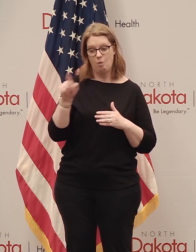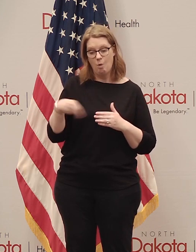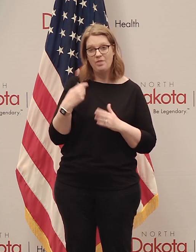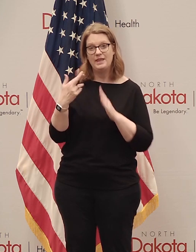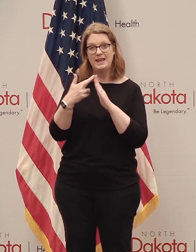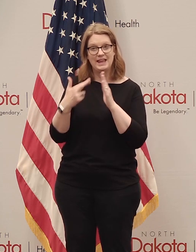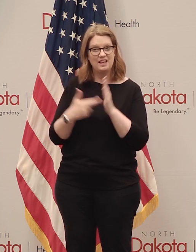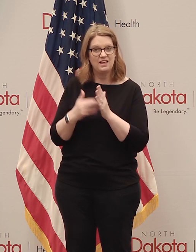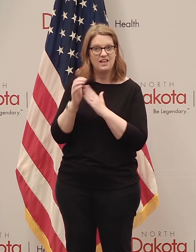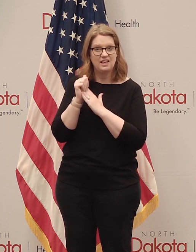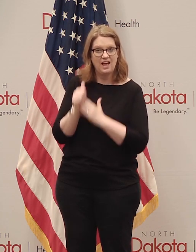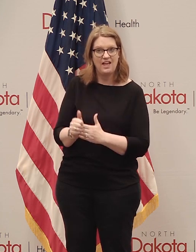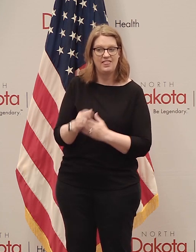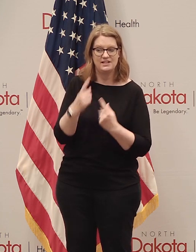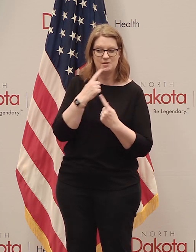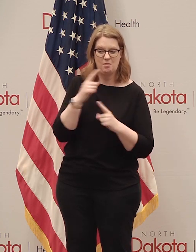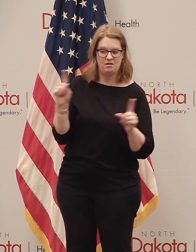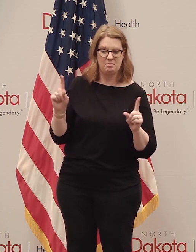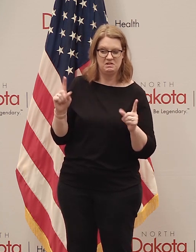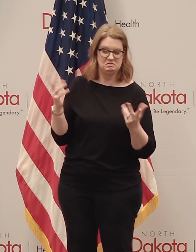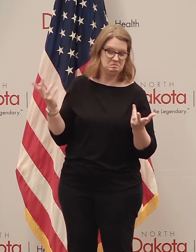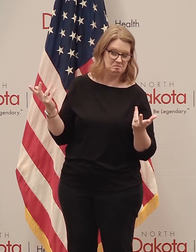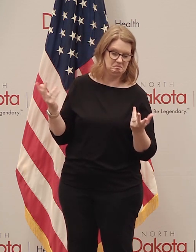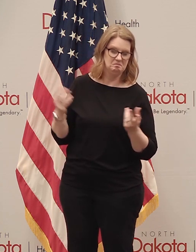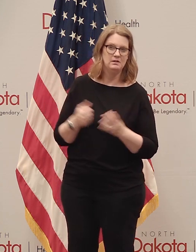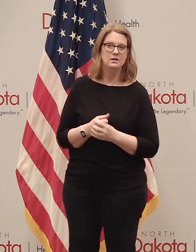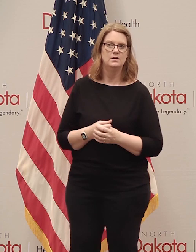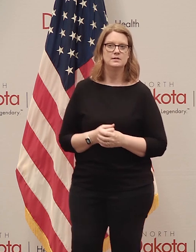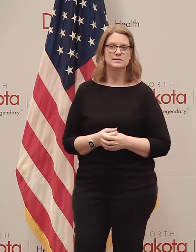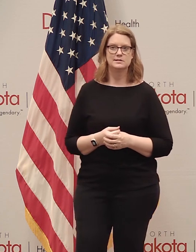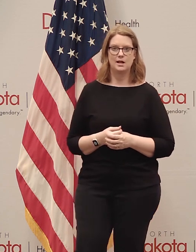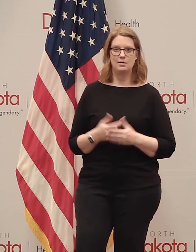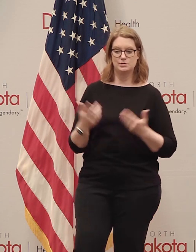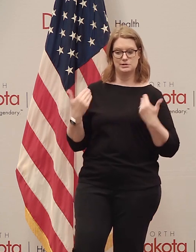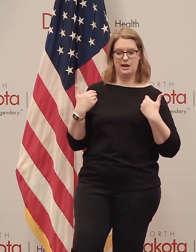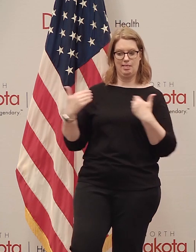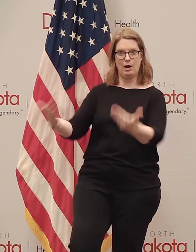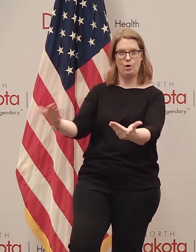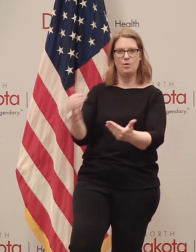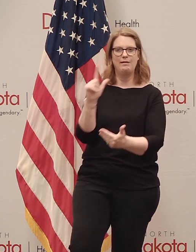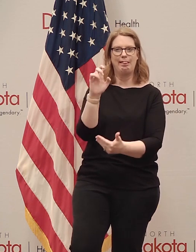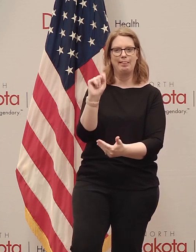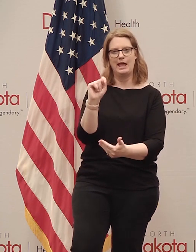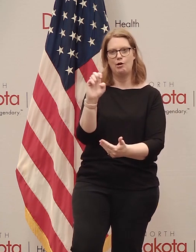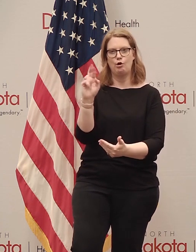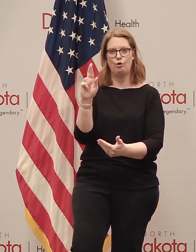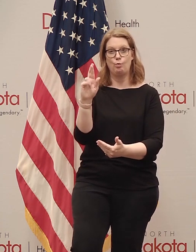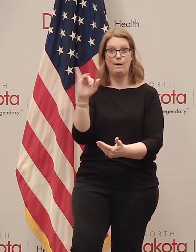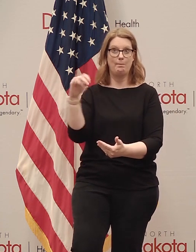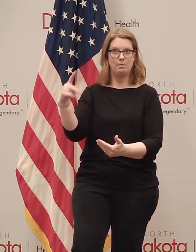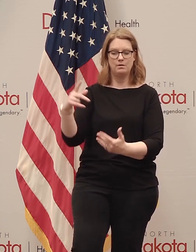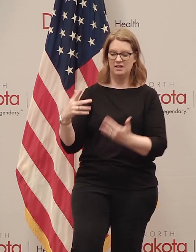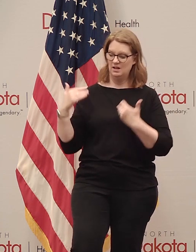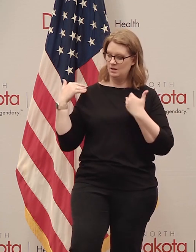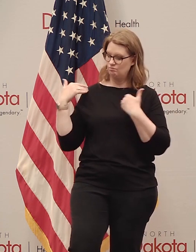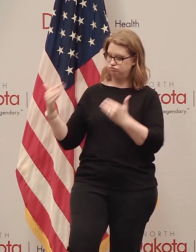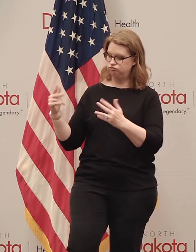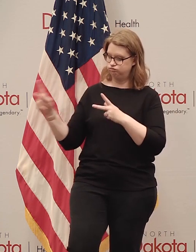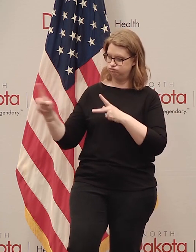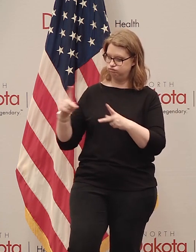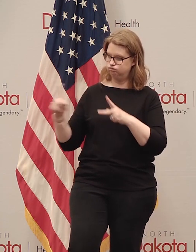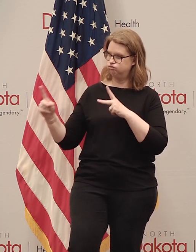and proclamations, and so we're gonna let her rip, as they say, and it's Memorial Day weekend, and let's party